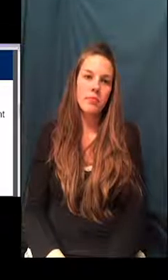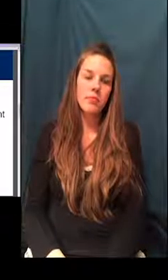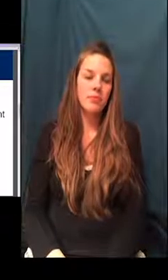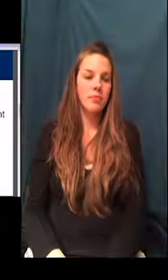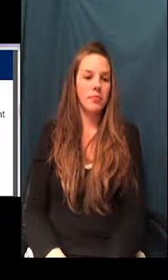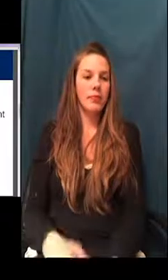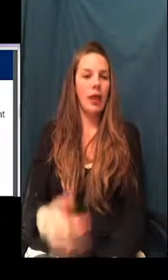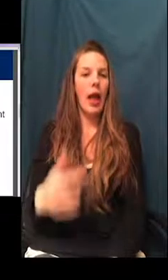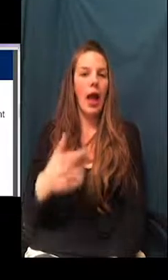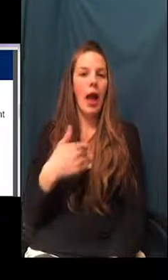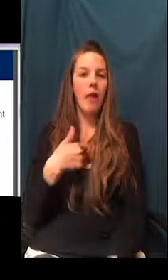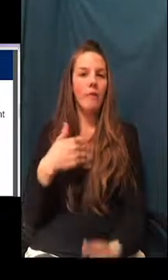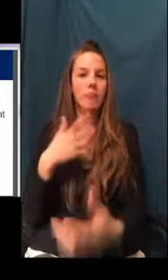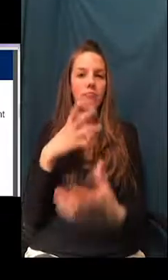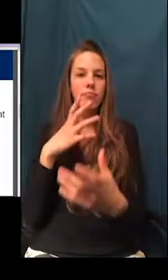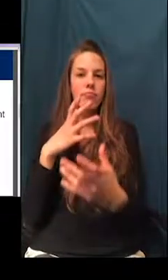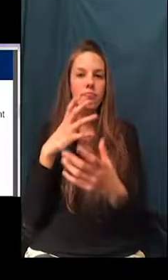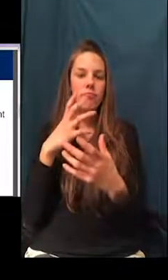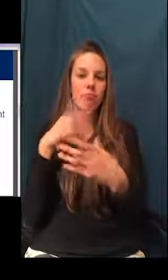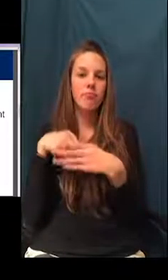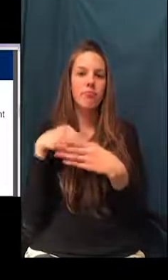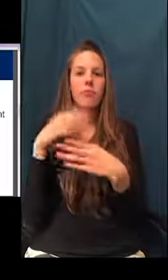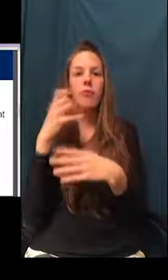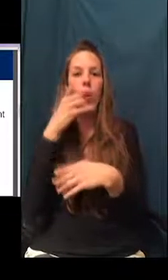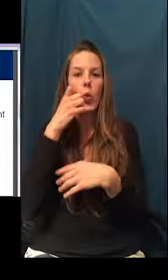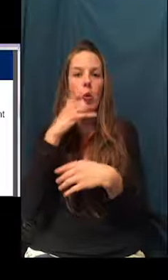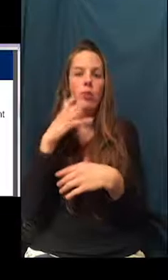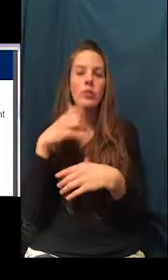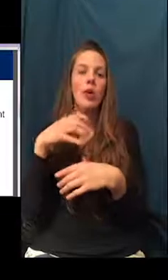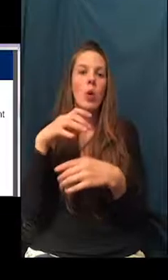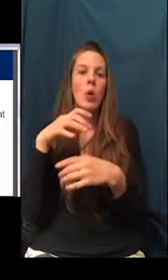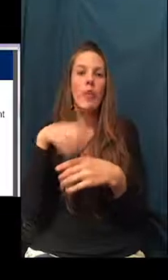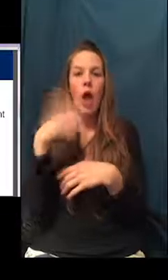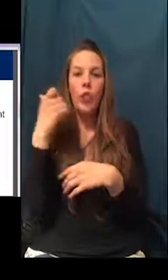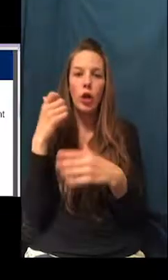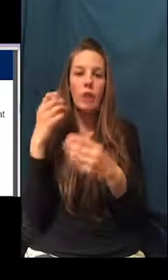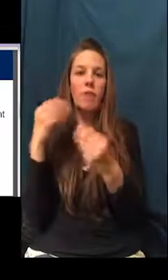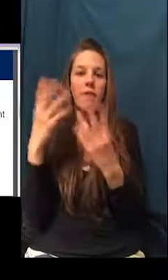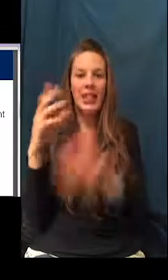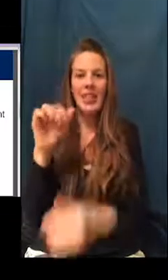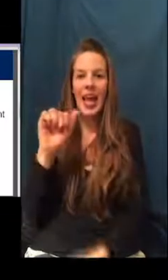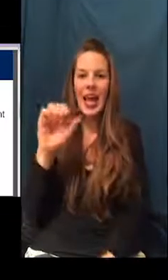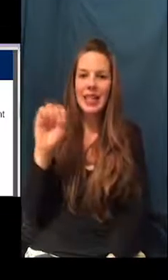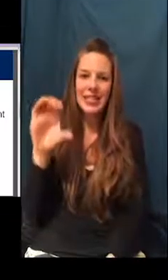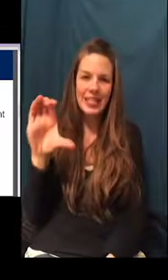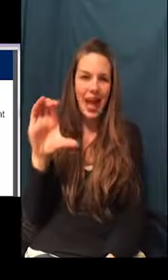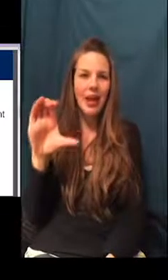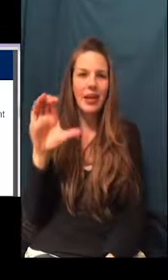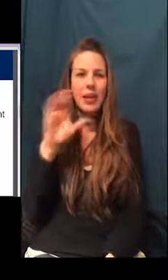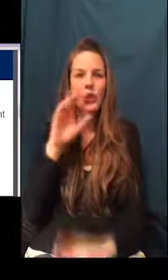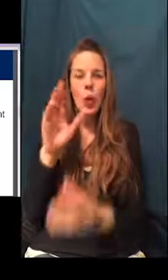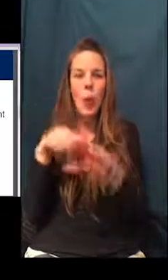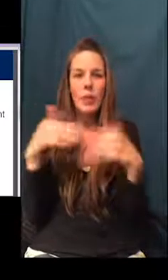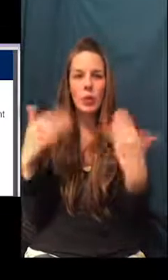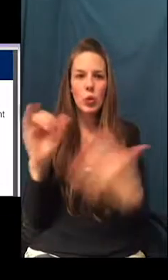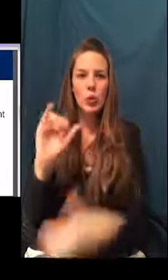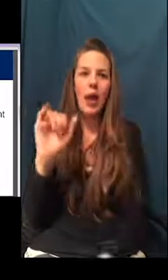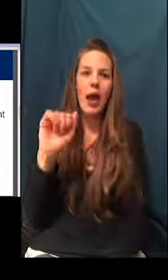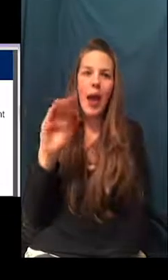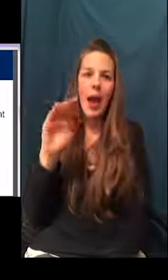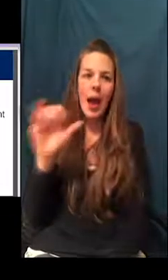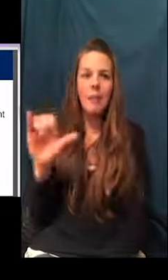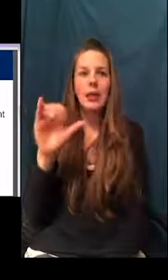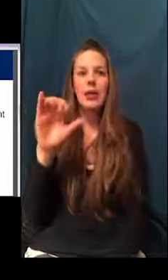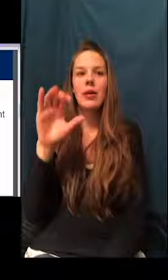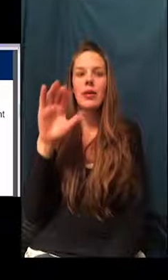I've been on some phone calls with other providers in the community, so I know ASAC is open as well. Abbey Center has